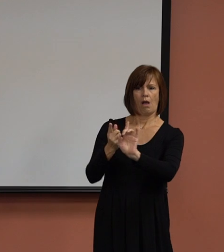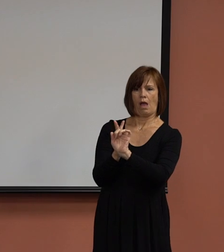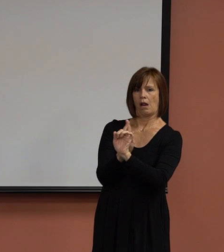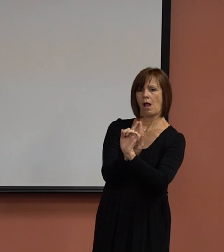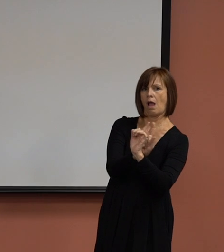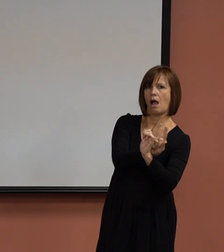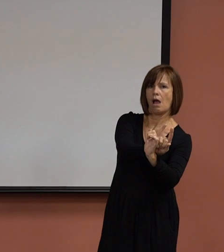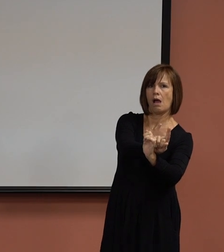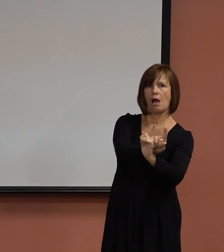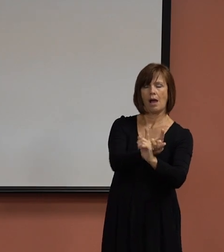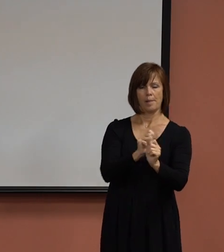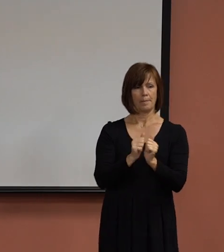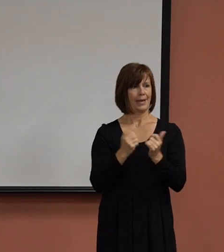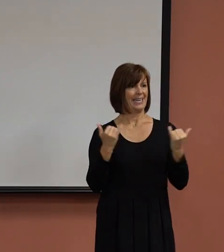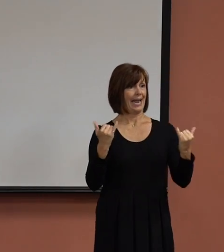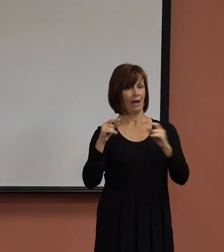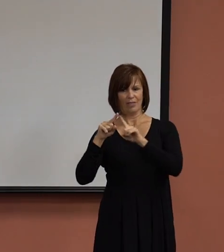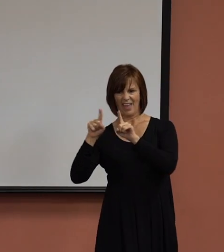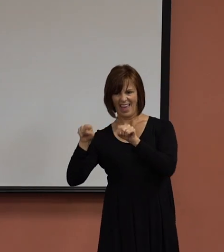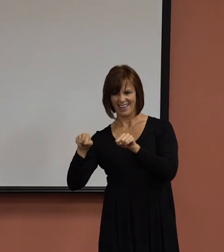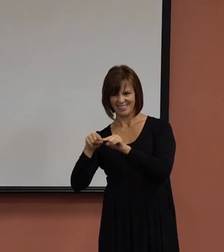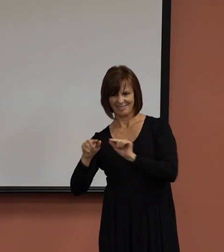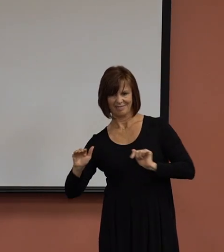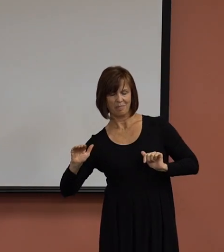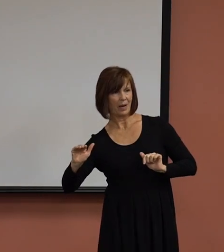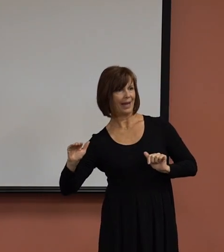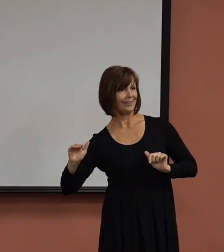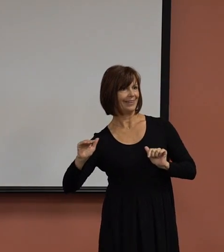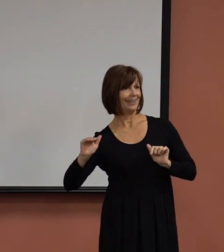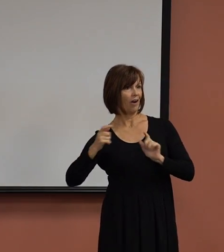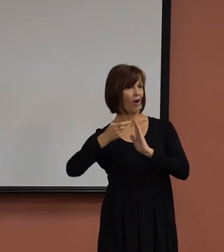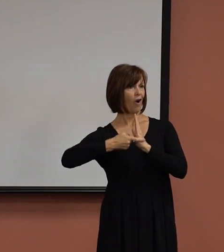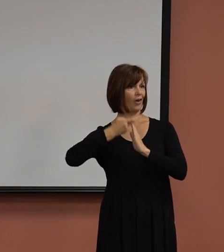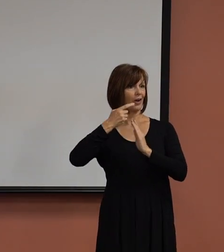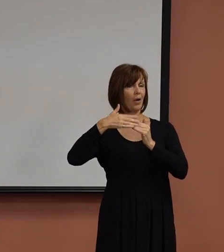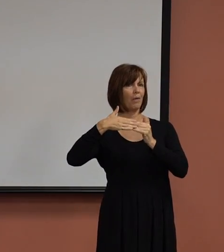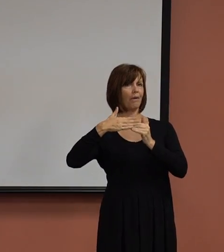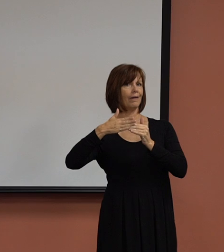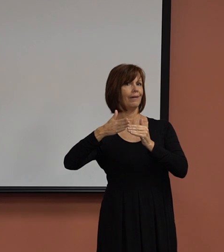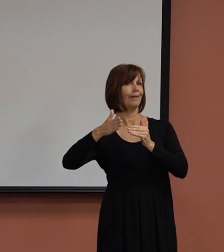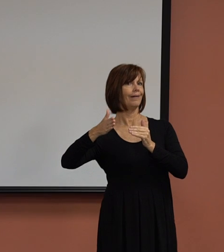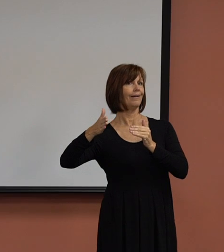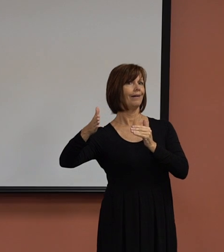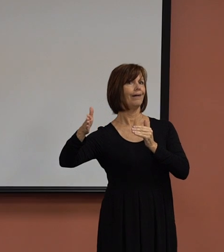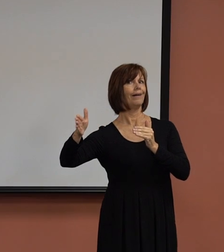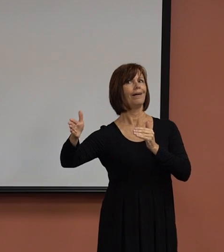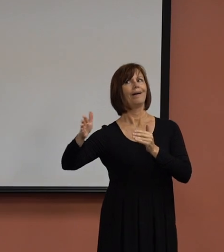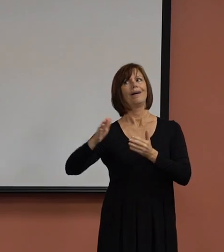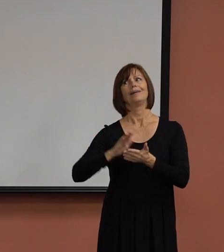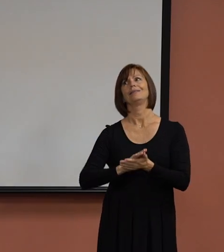have an appreciation for that now. My gosh, that button that and the door's